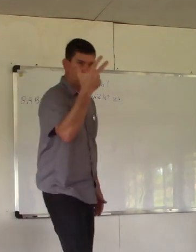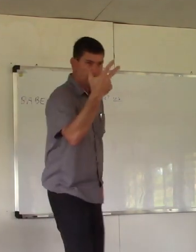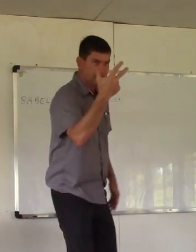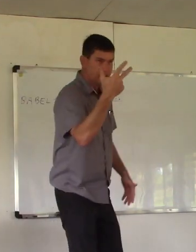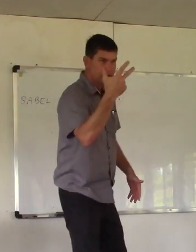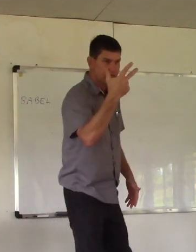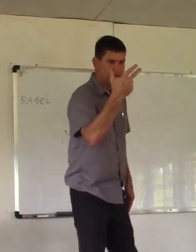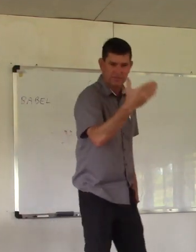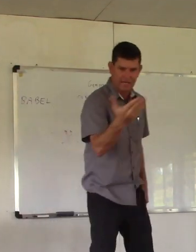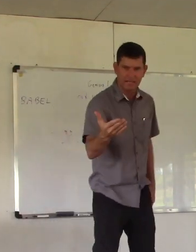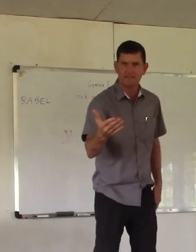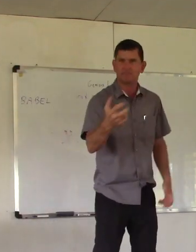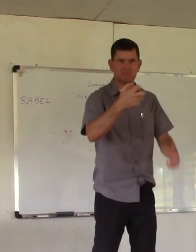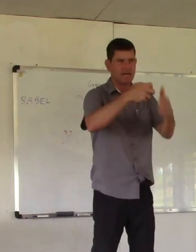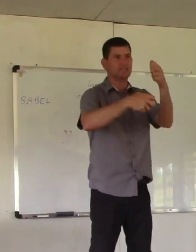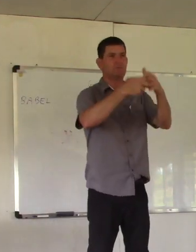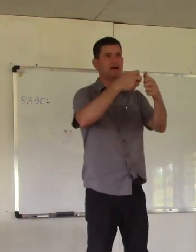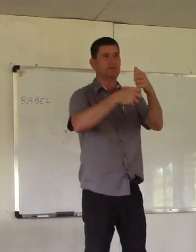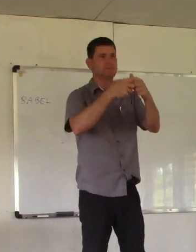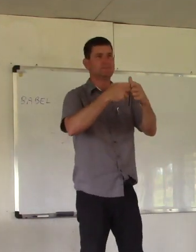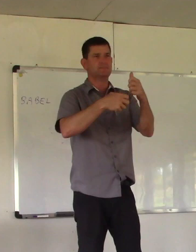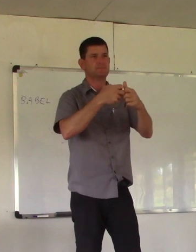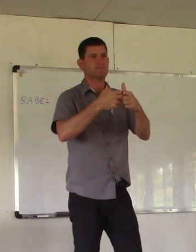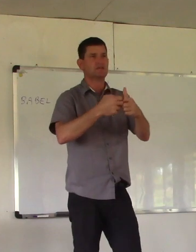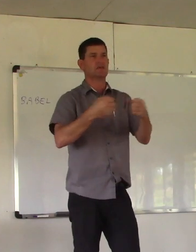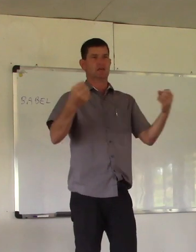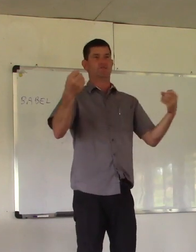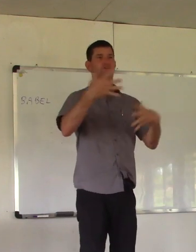third thing that is a problem, fear.